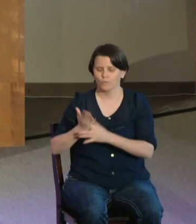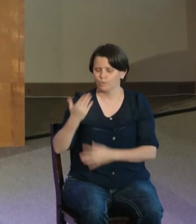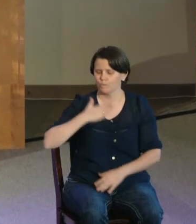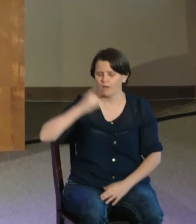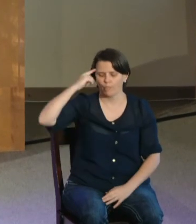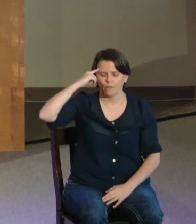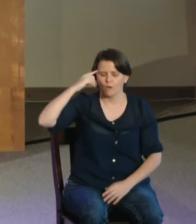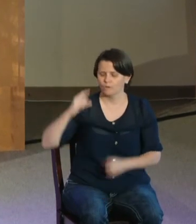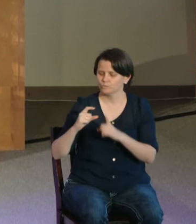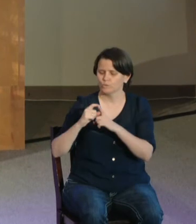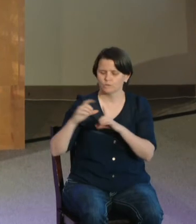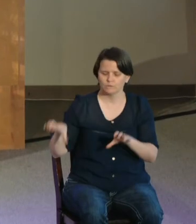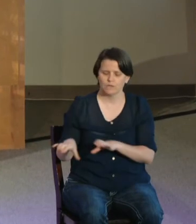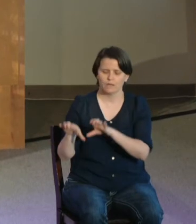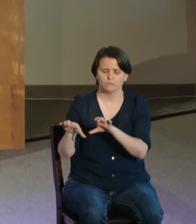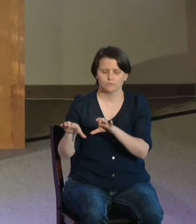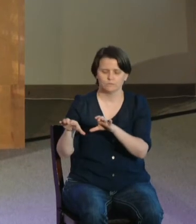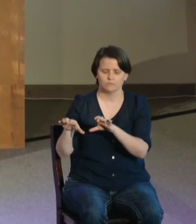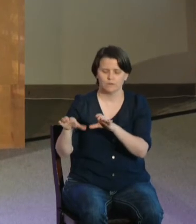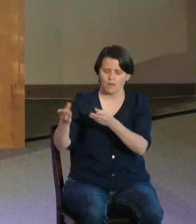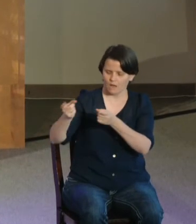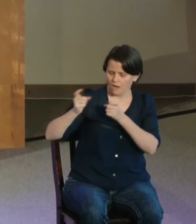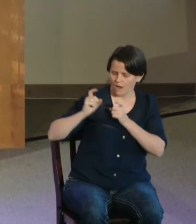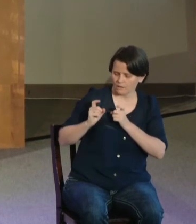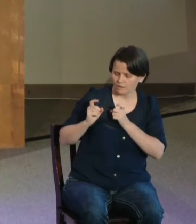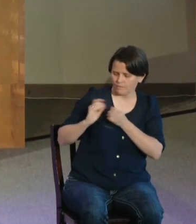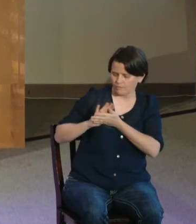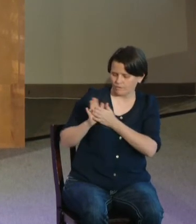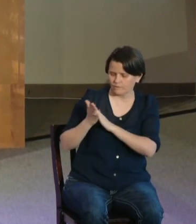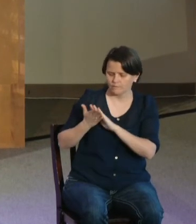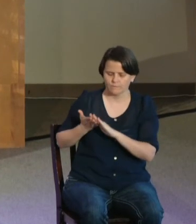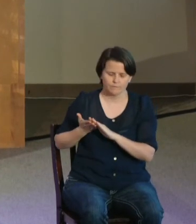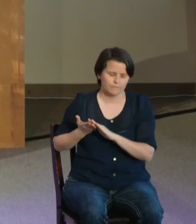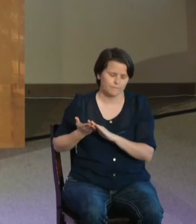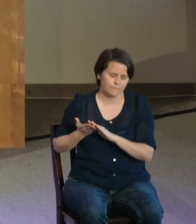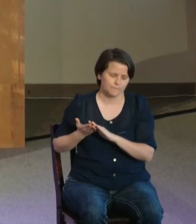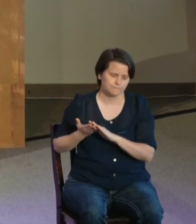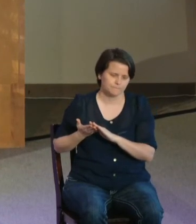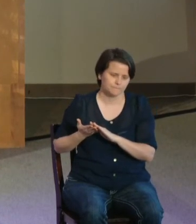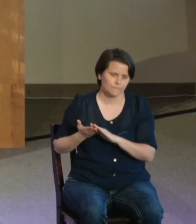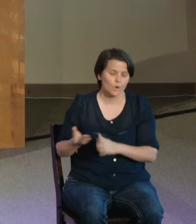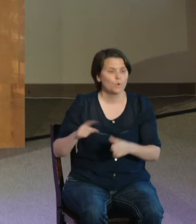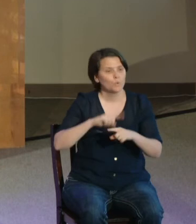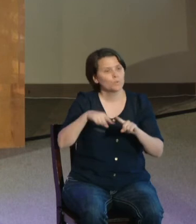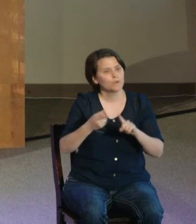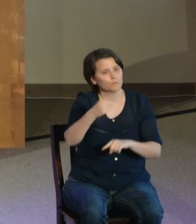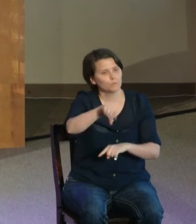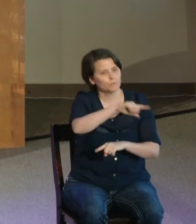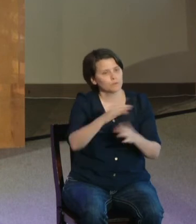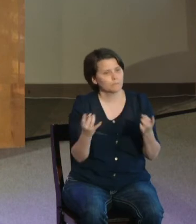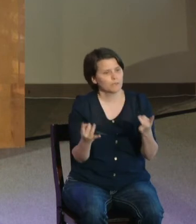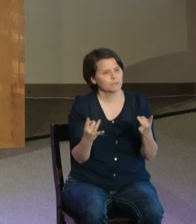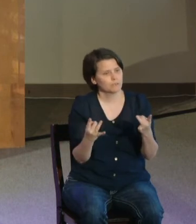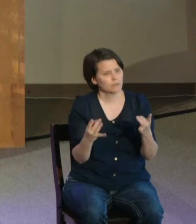words, and actions, I offer my forgiveness. When we do the meditation, I'm going to keep